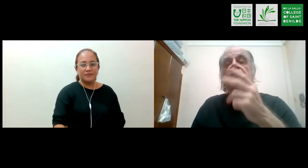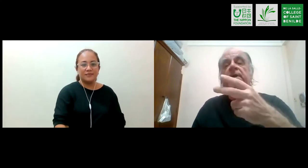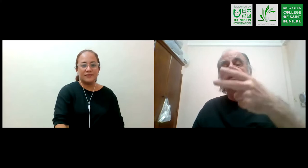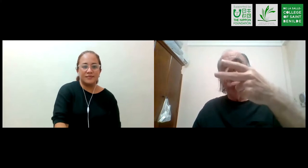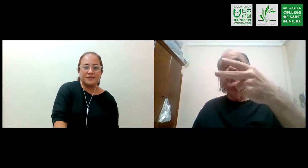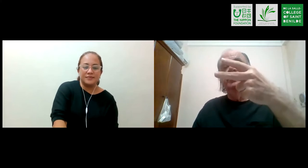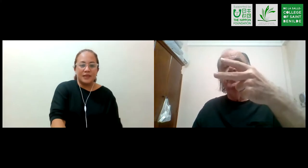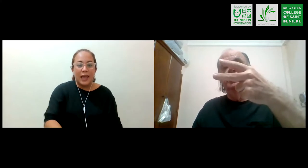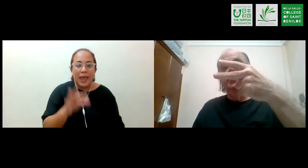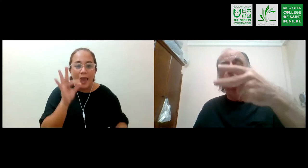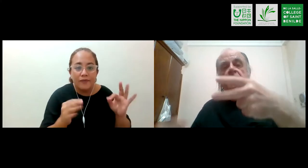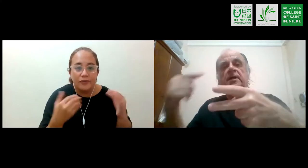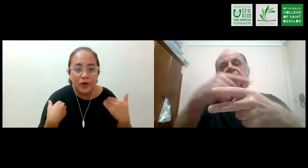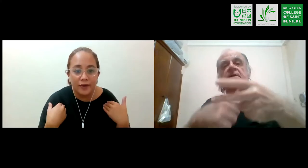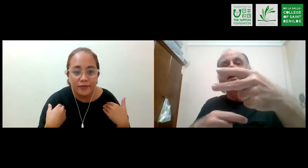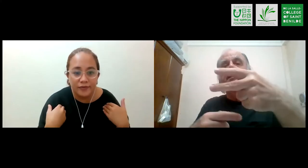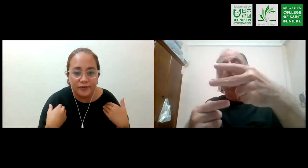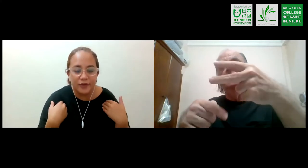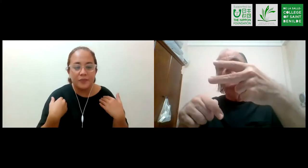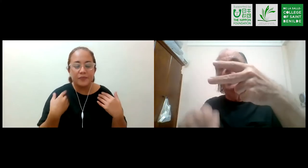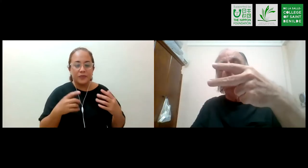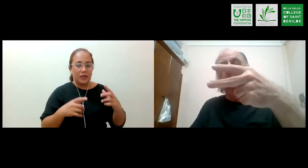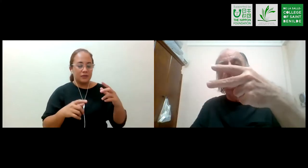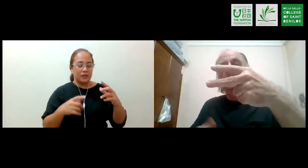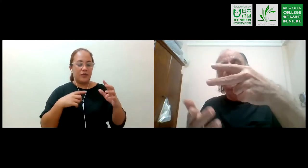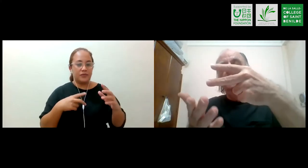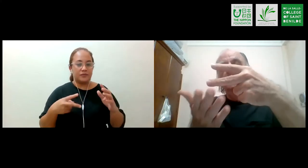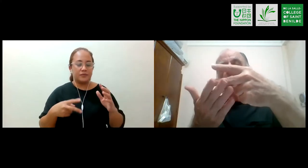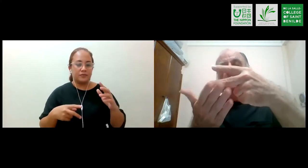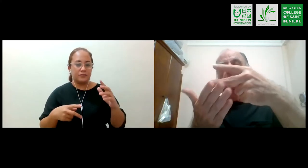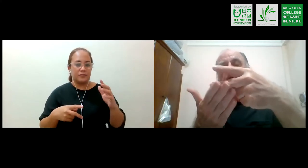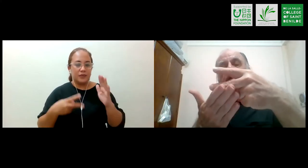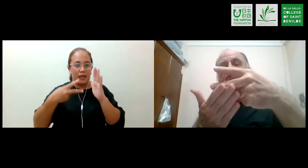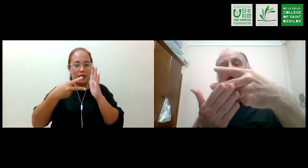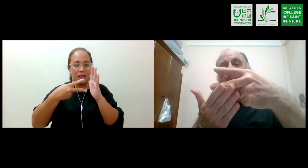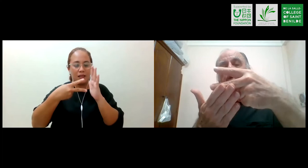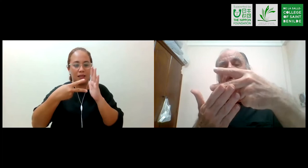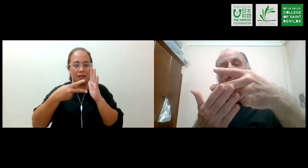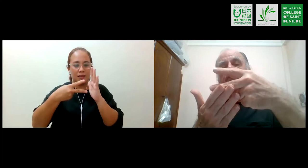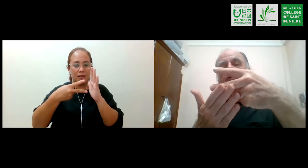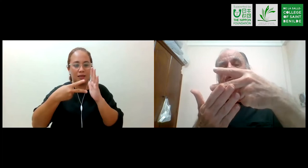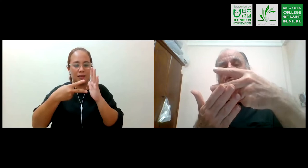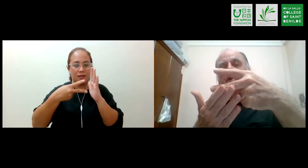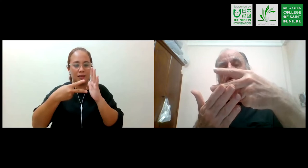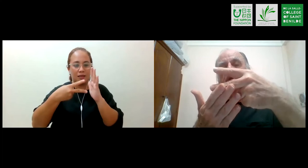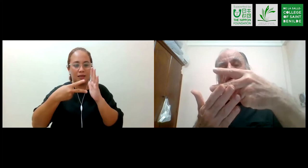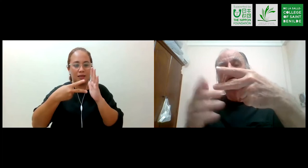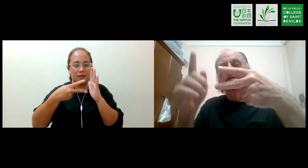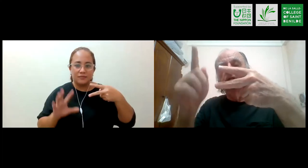So if you had to the left side and down, to the left side would occur